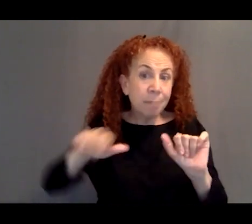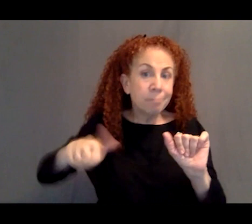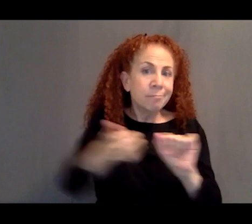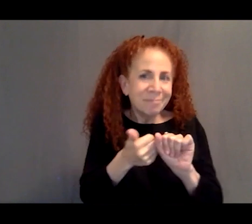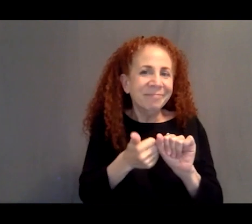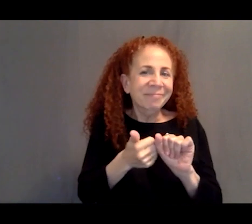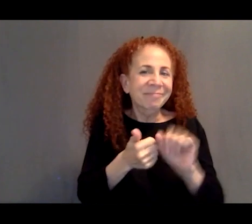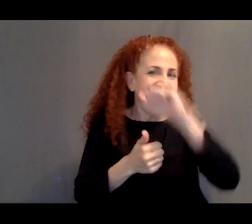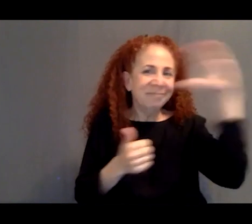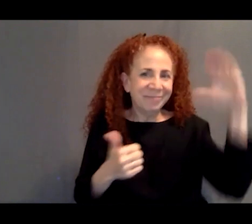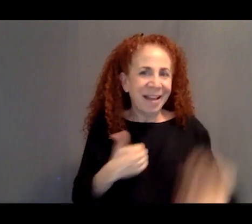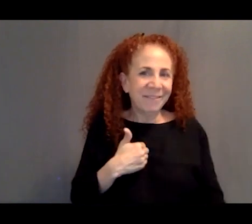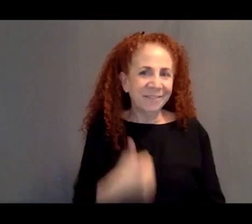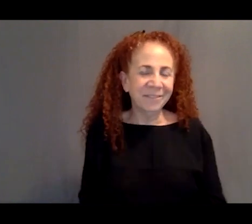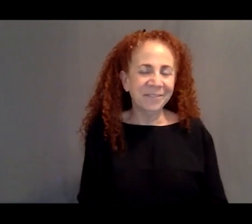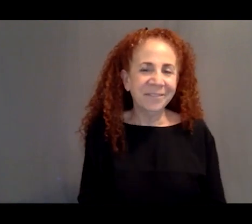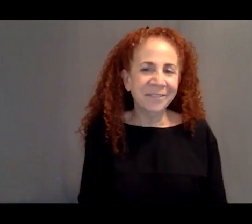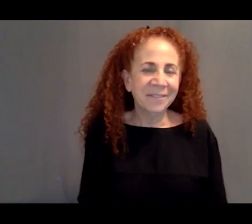dual futures.